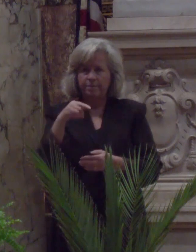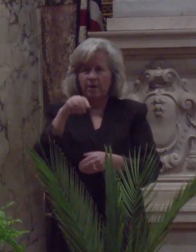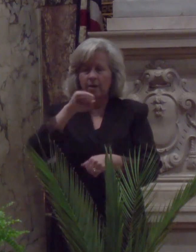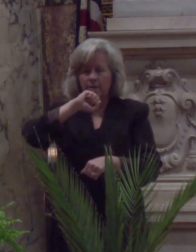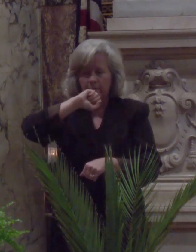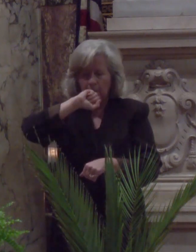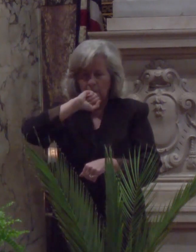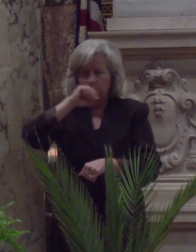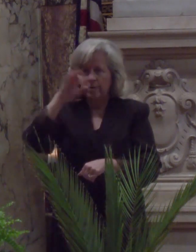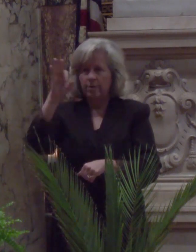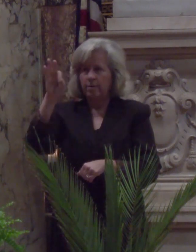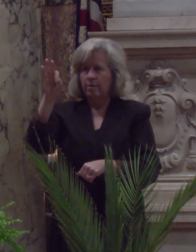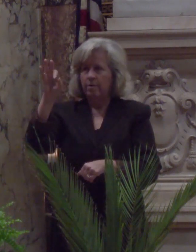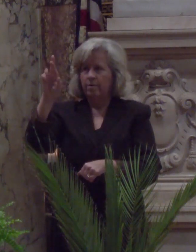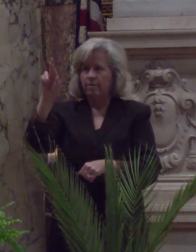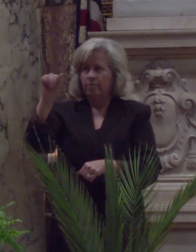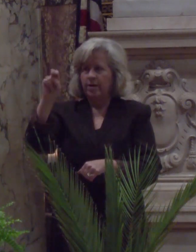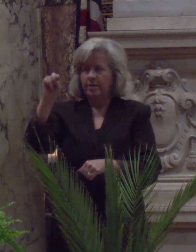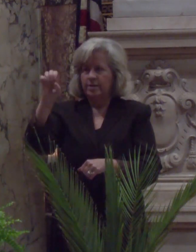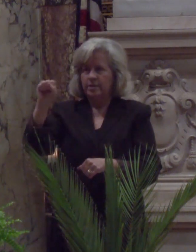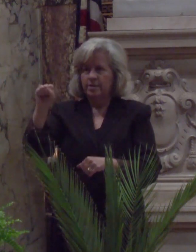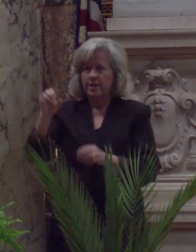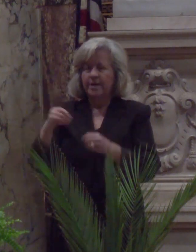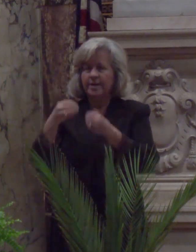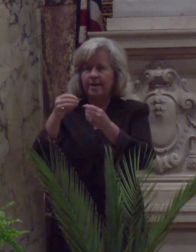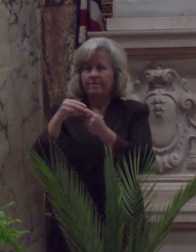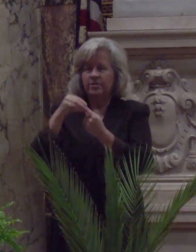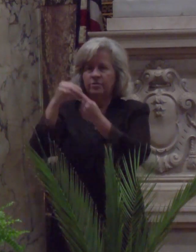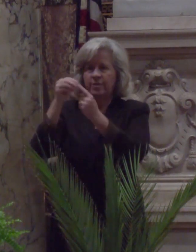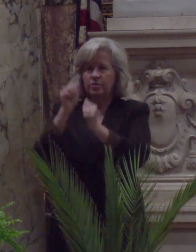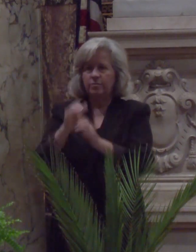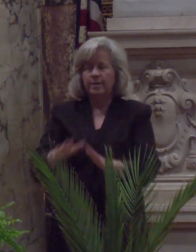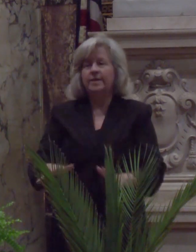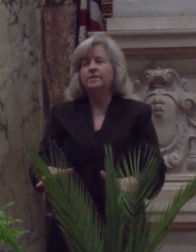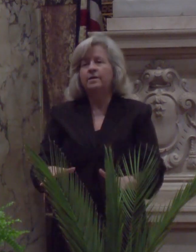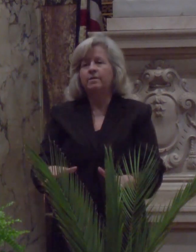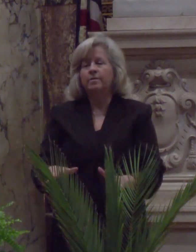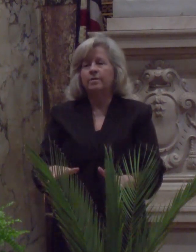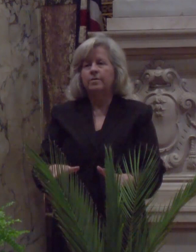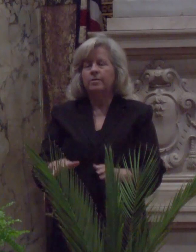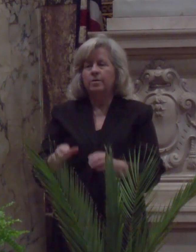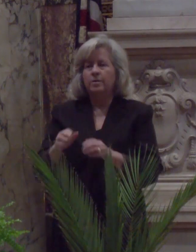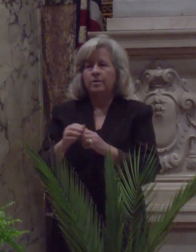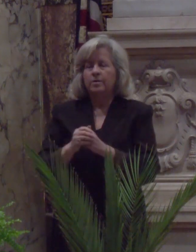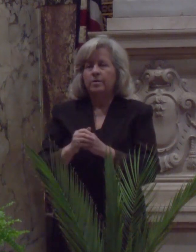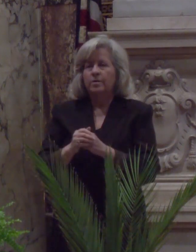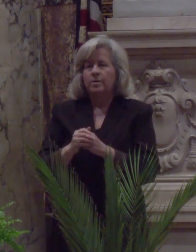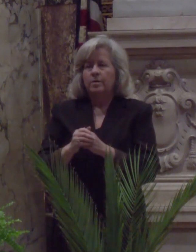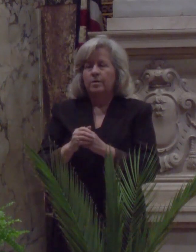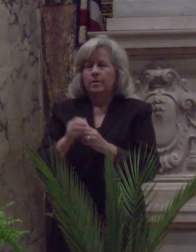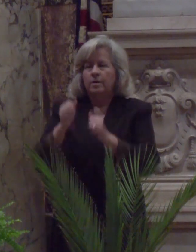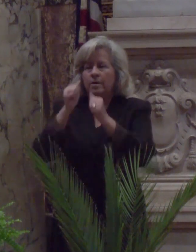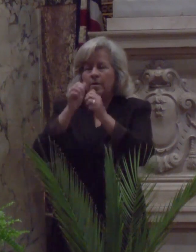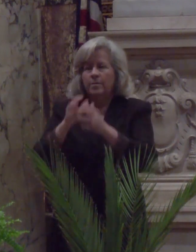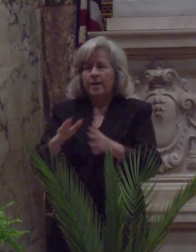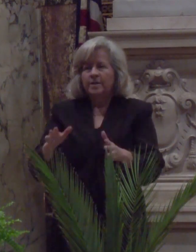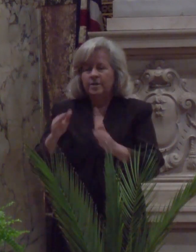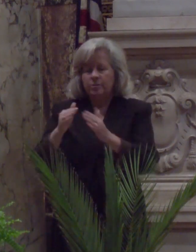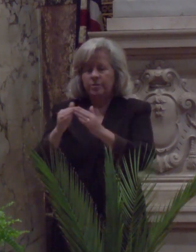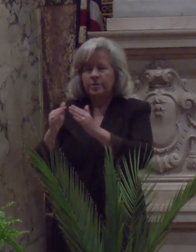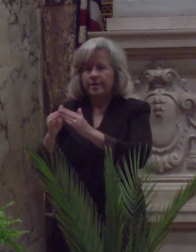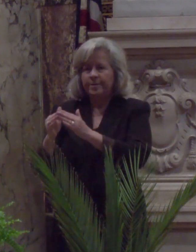our Holy Father, gave a special blessing on Friday evening, March 27th, called the Urbi et Orbi, a blessing to the